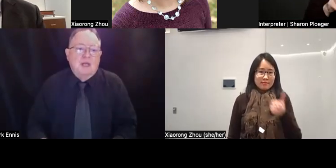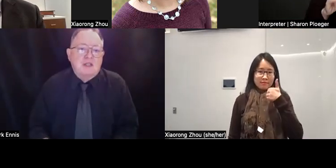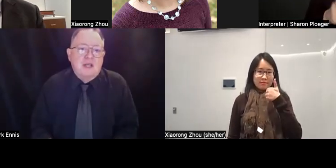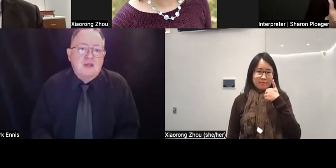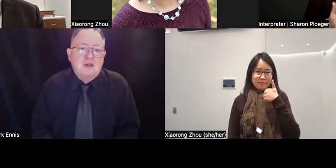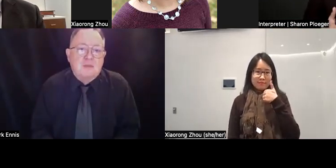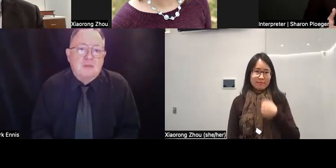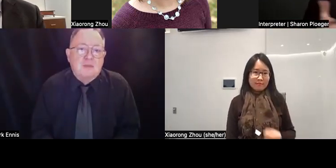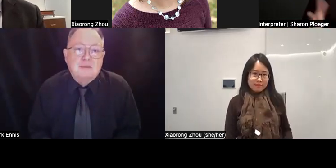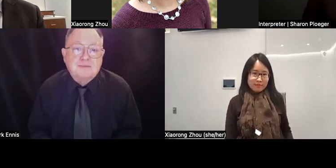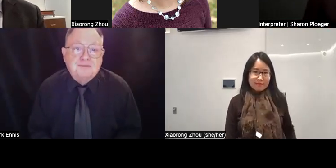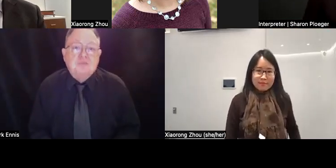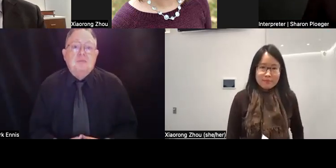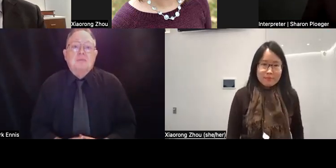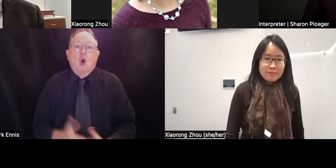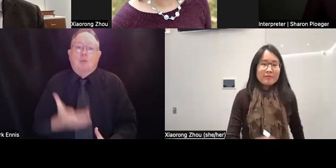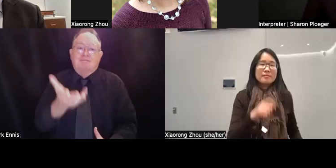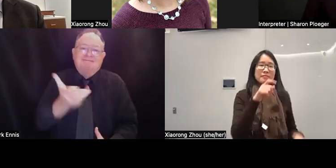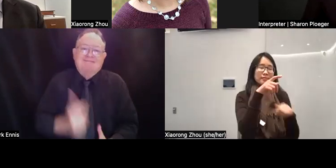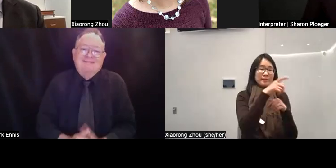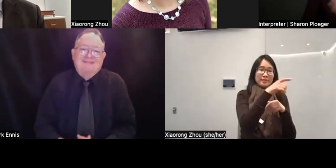We'd like to change interpreters.